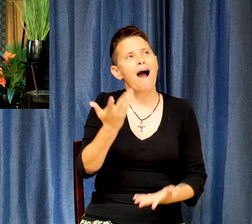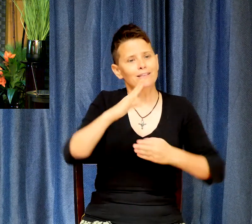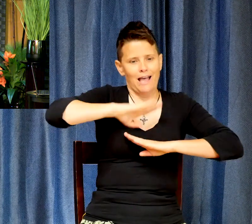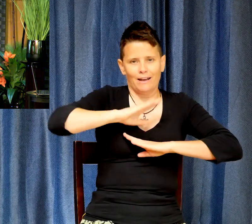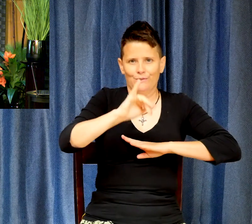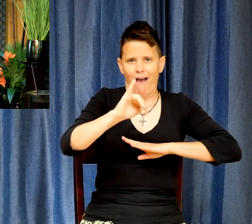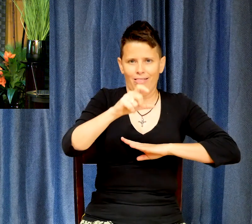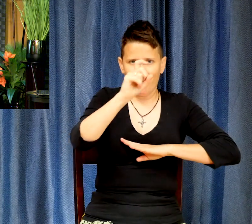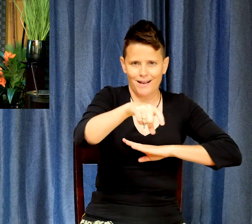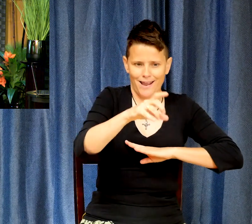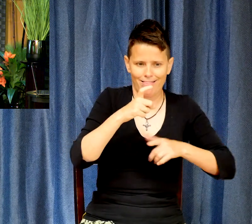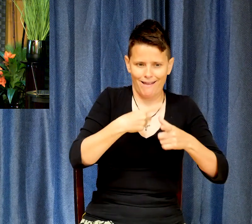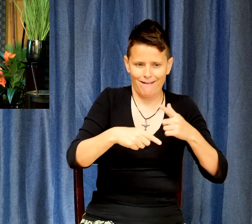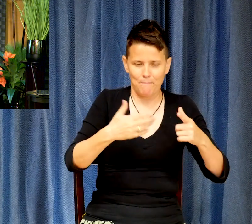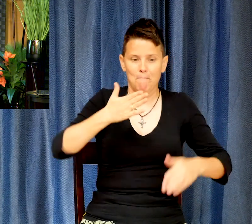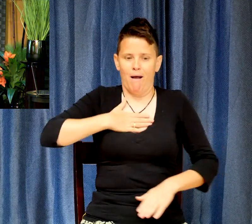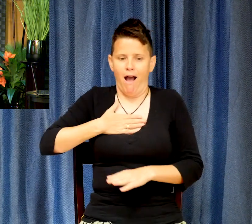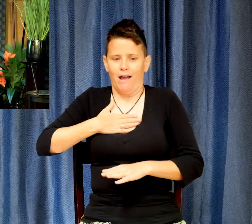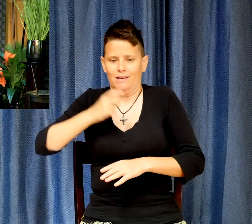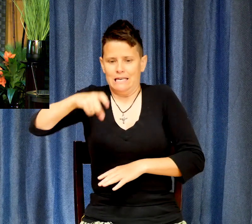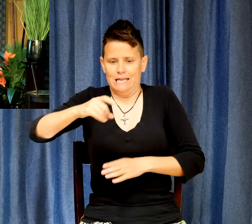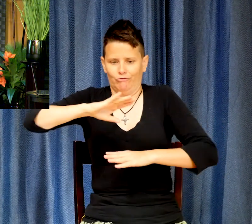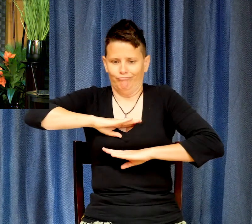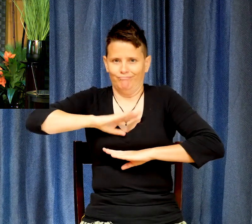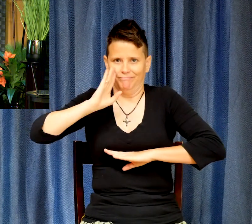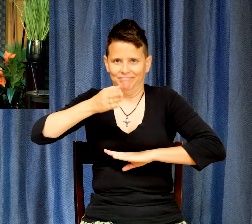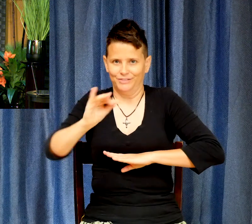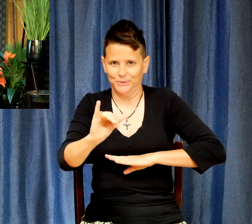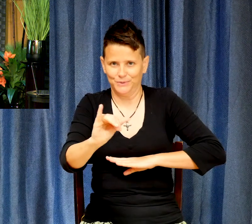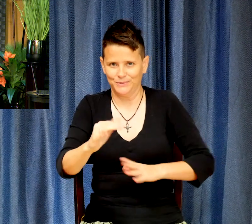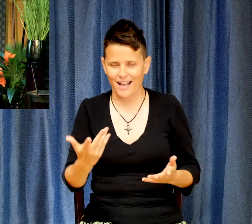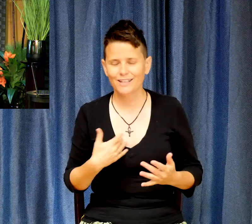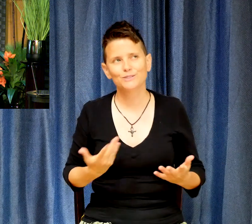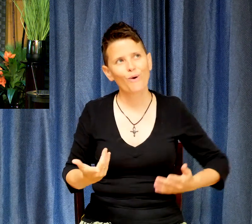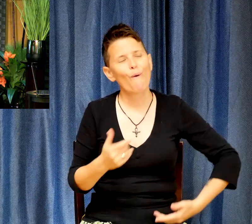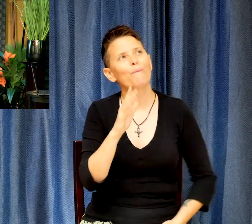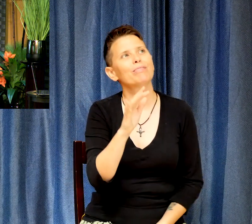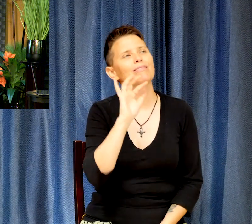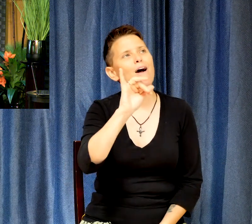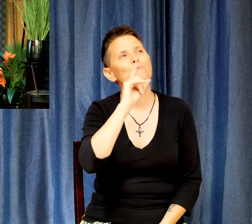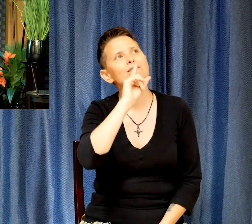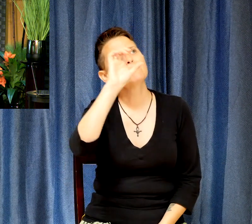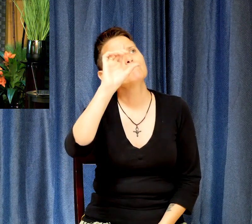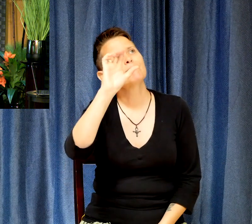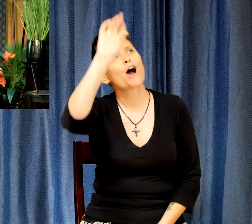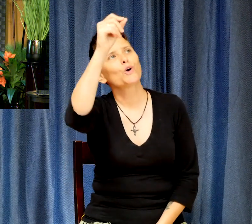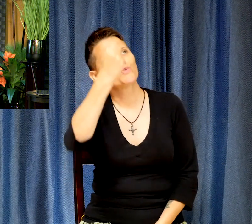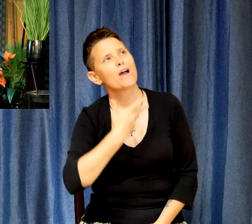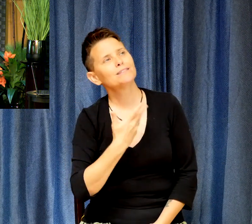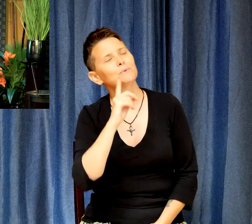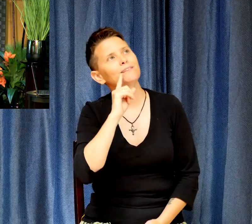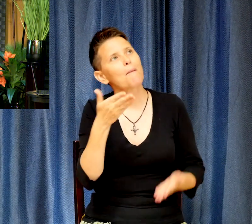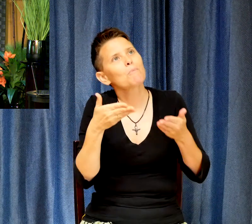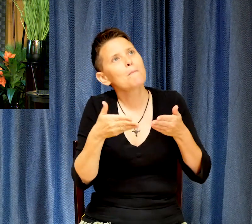my need would get met. And I think it resonated so deeply because it was the first time I'd really heard like this permission slip